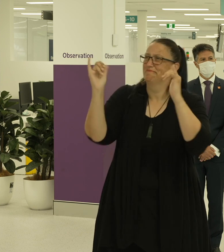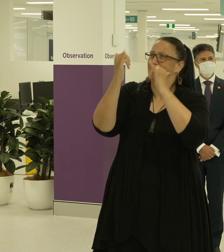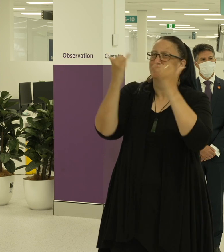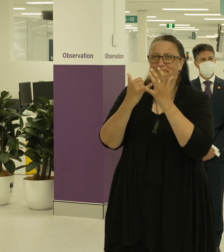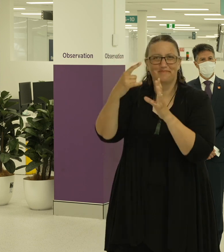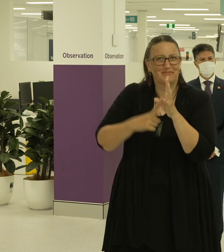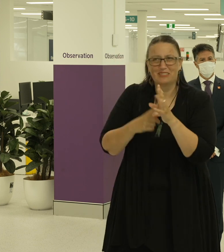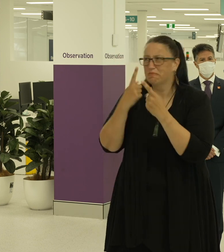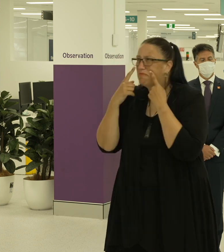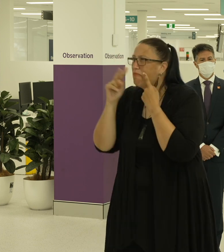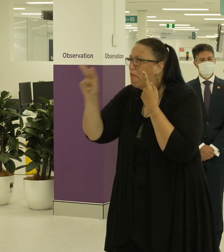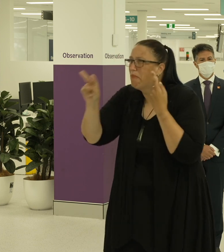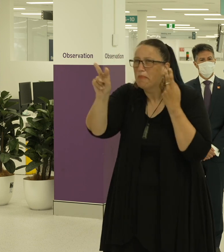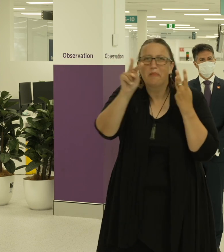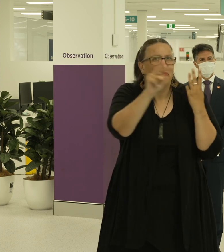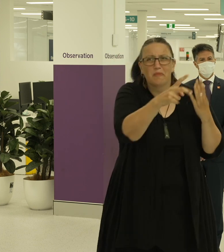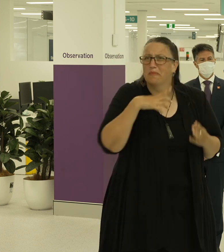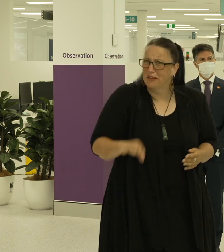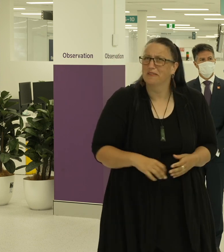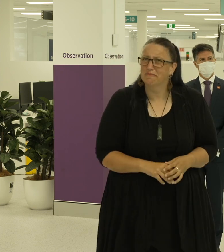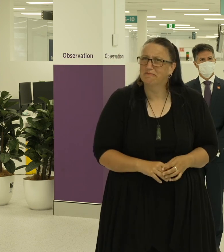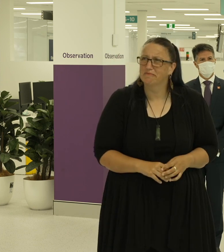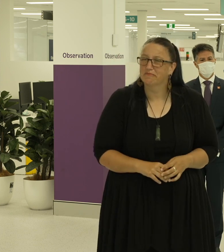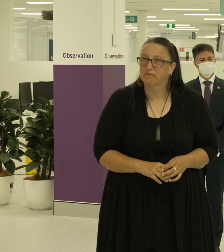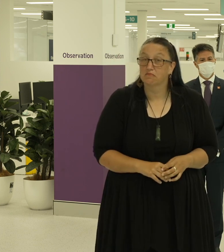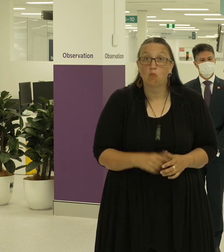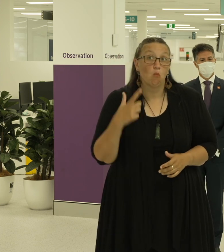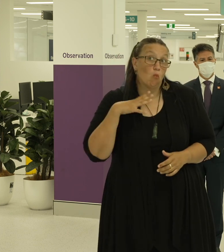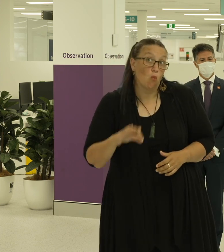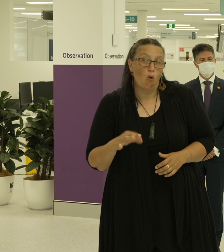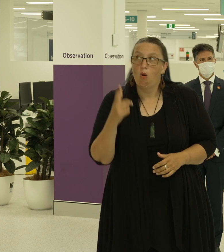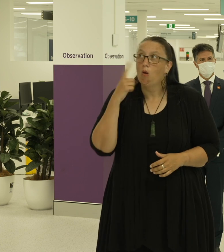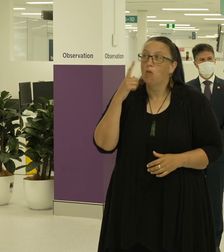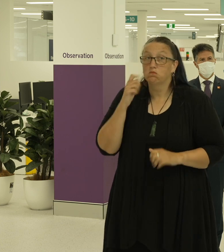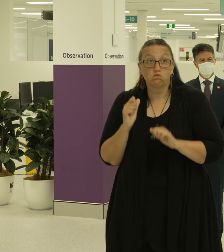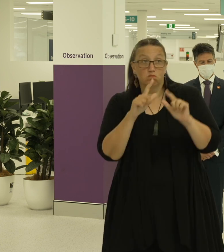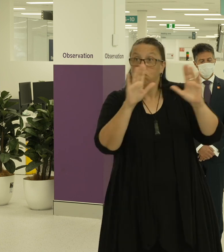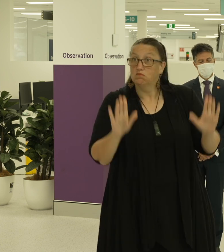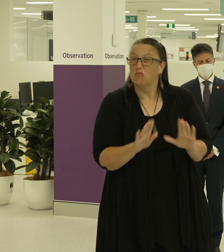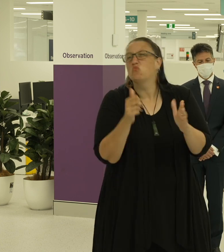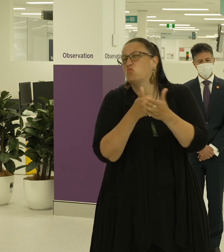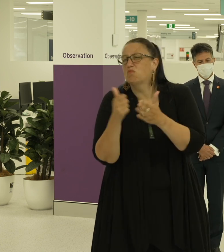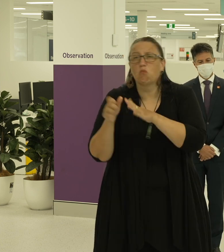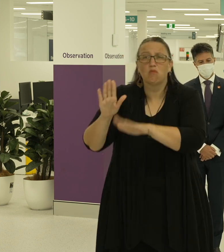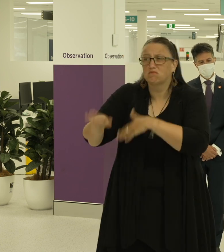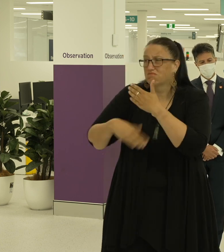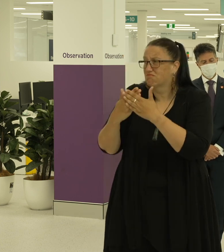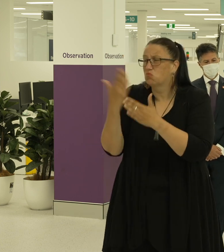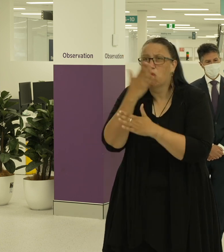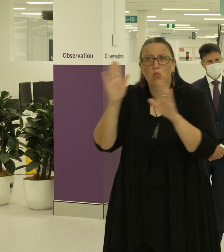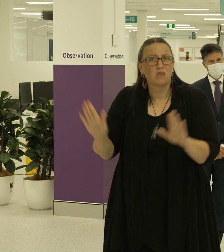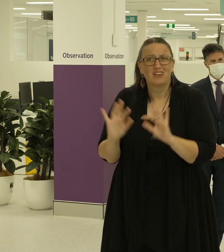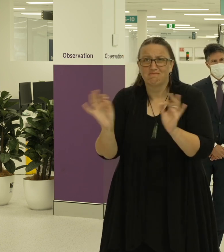There's so many things to do, and also have a holiday maybe in the off season that you wouldn't have thought you would have generally done at this period of